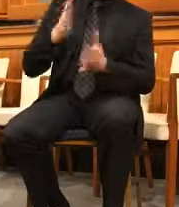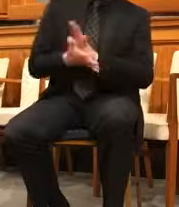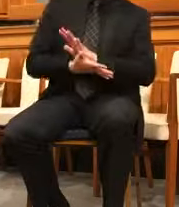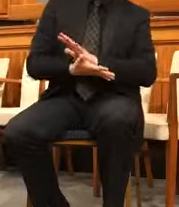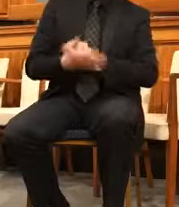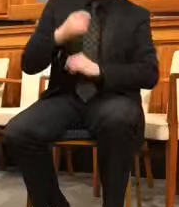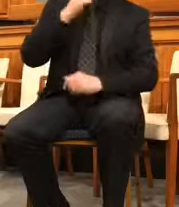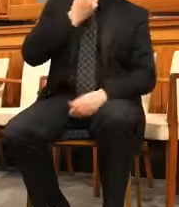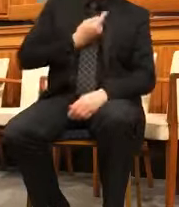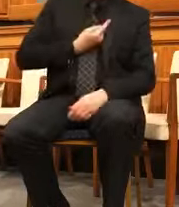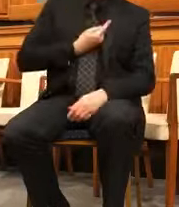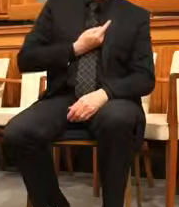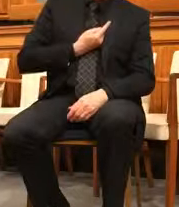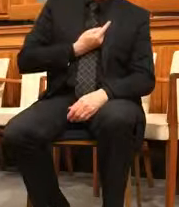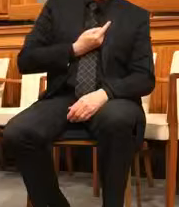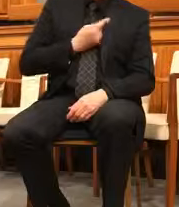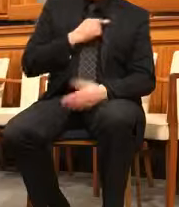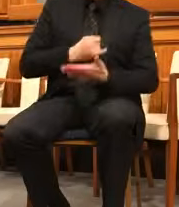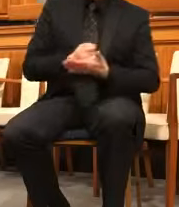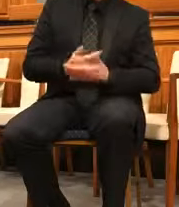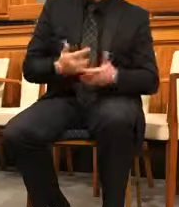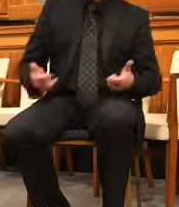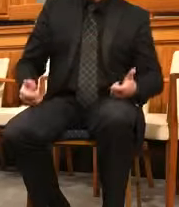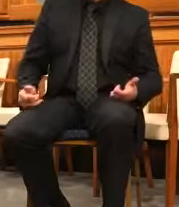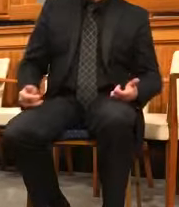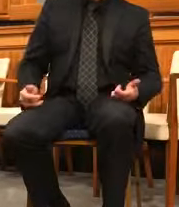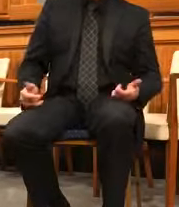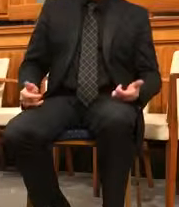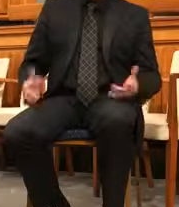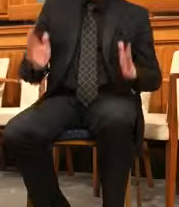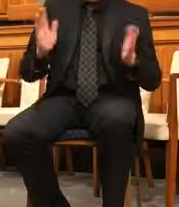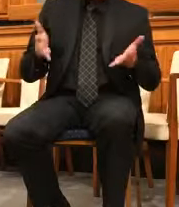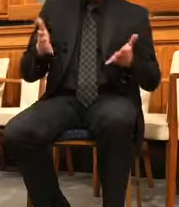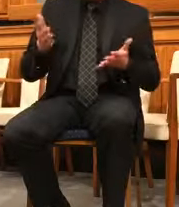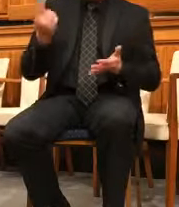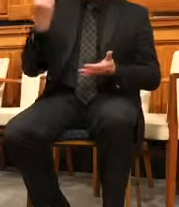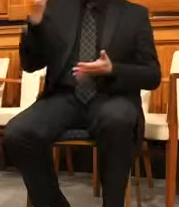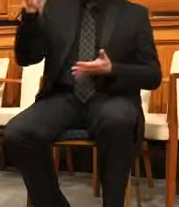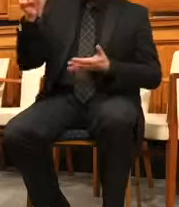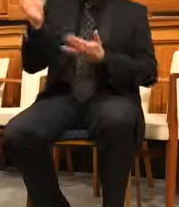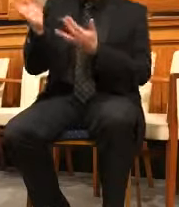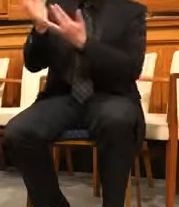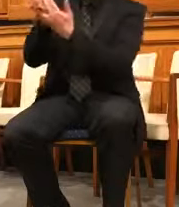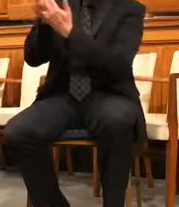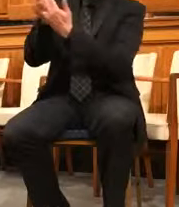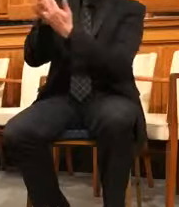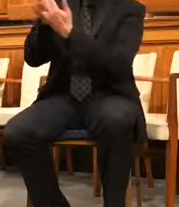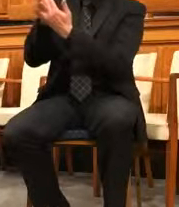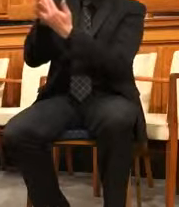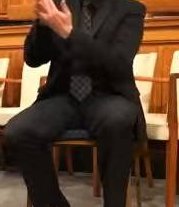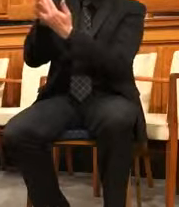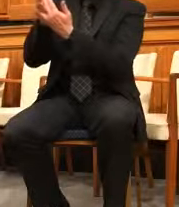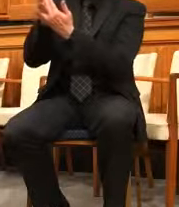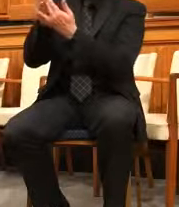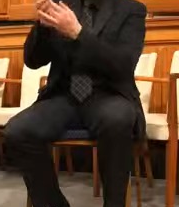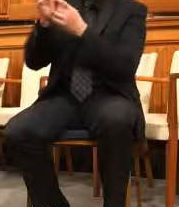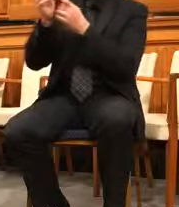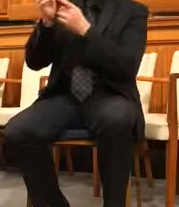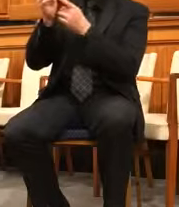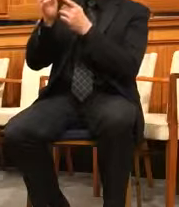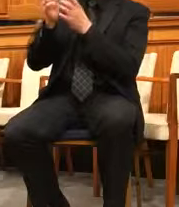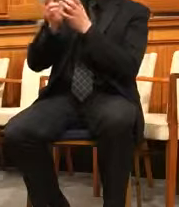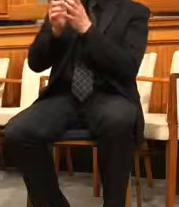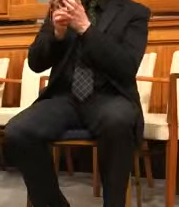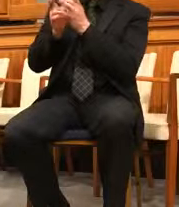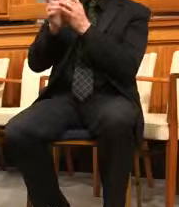unforgiven. And this is what believing is about. The mind has to be instructed. You have to understand